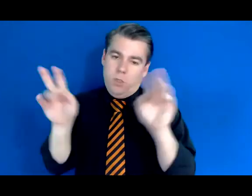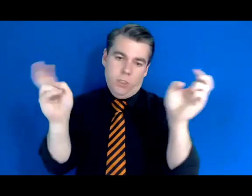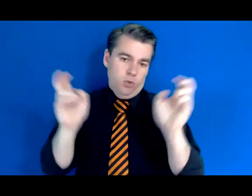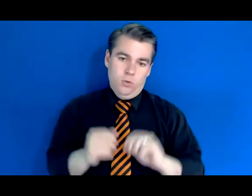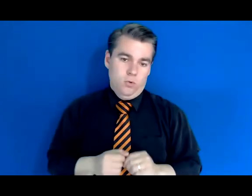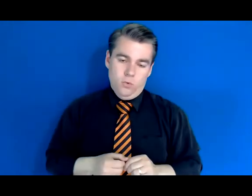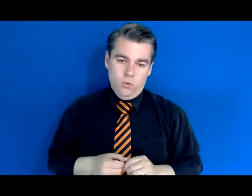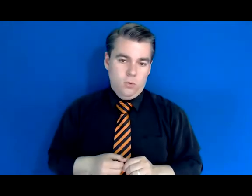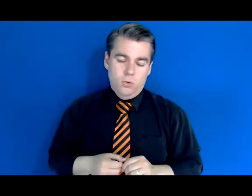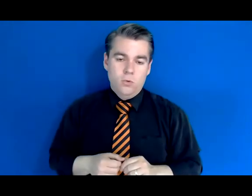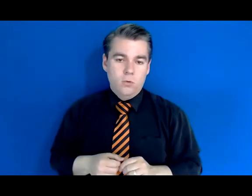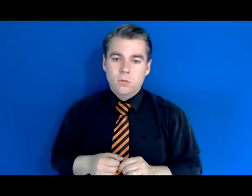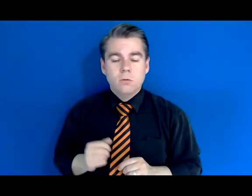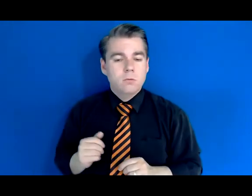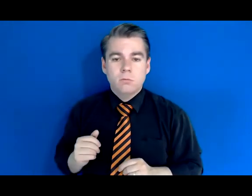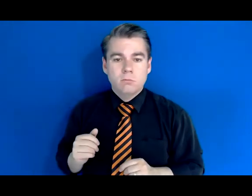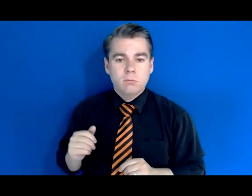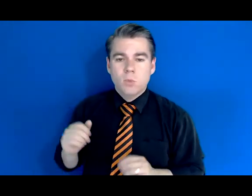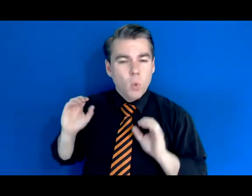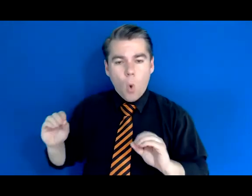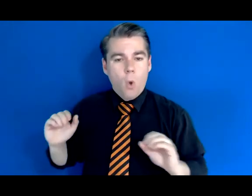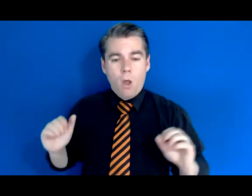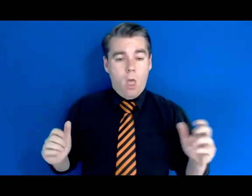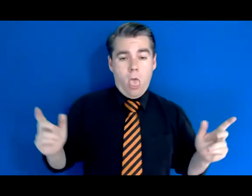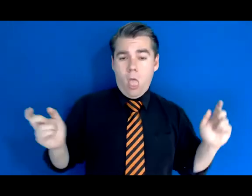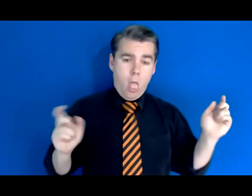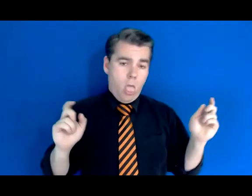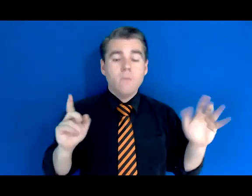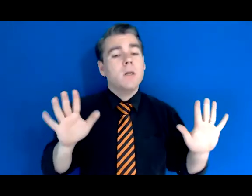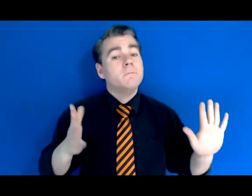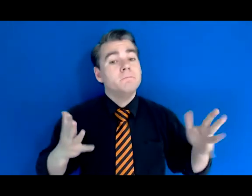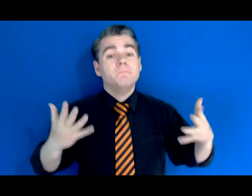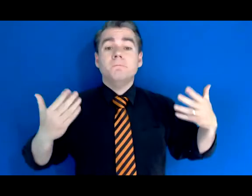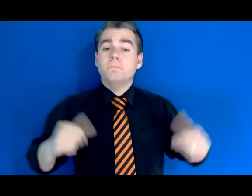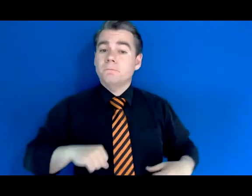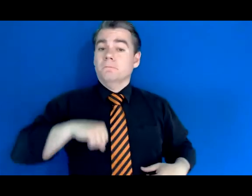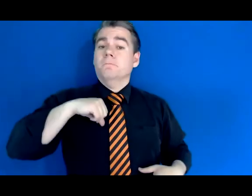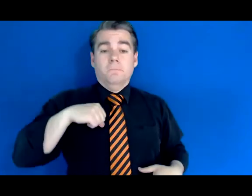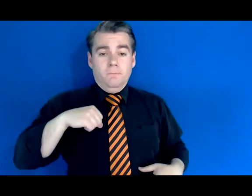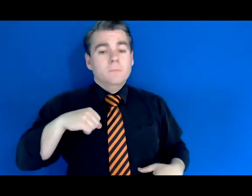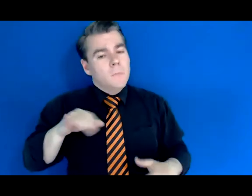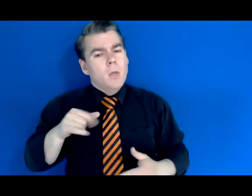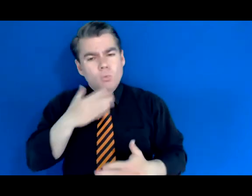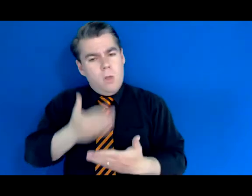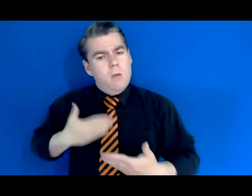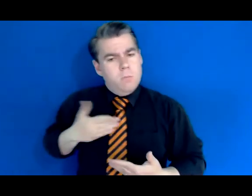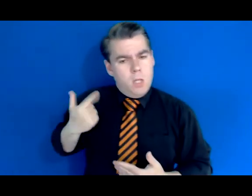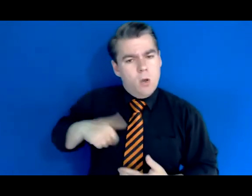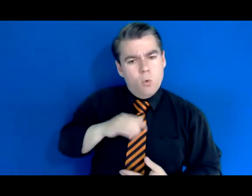without much drama at all, but with grace and dignity, and I appreciate that about our company. So